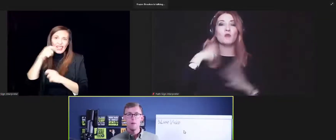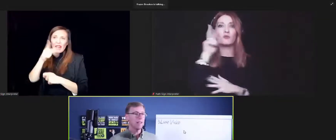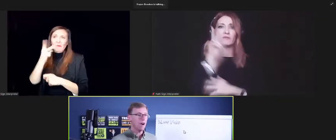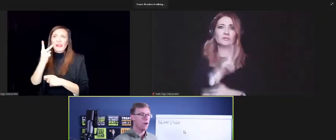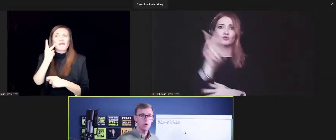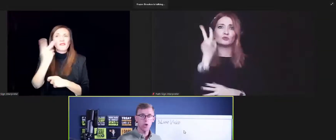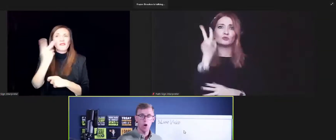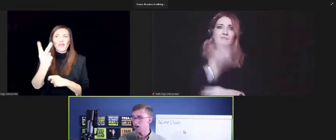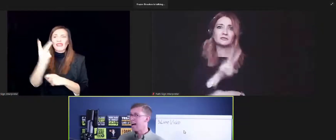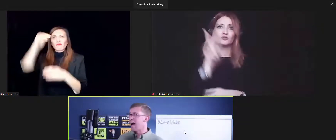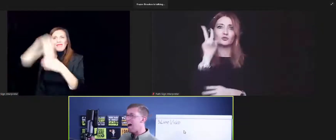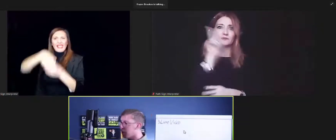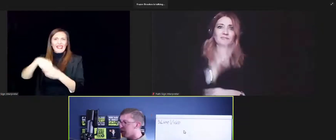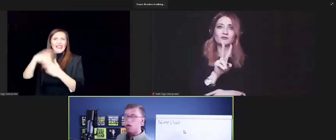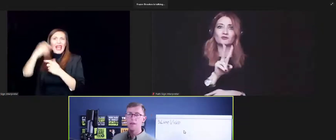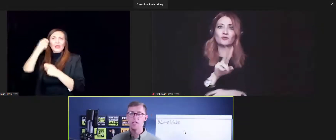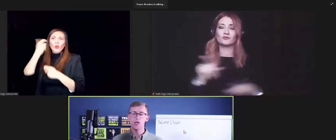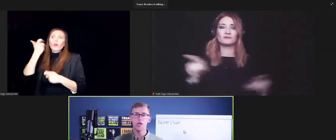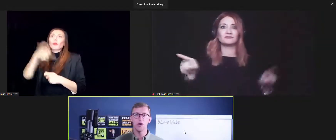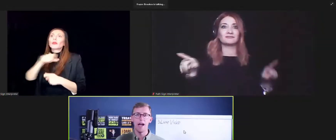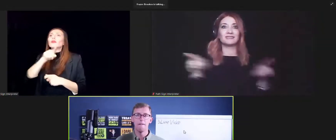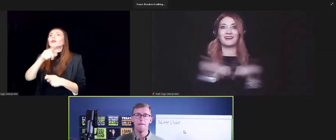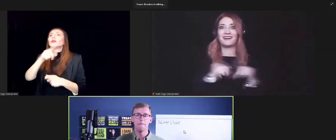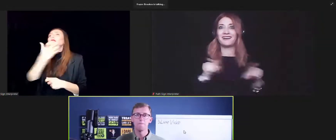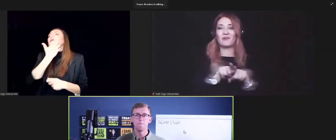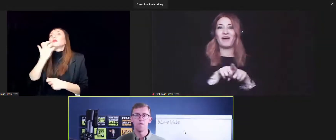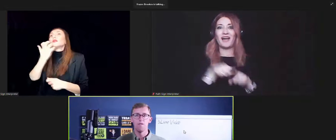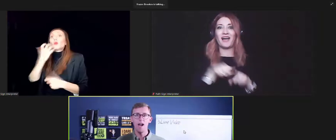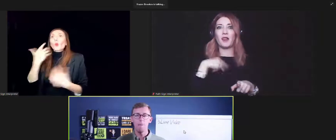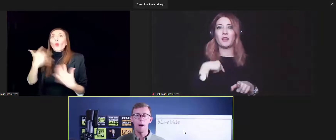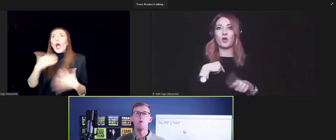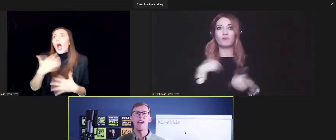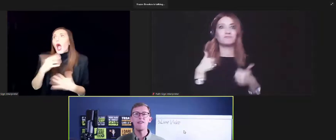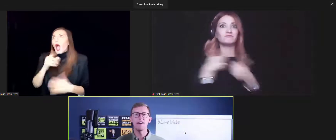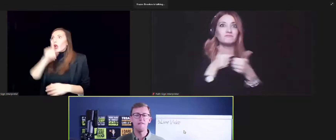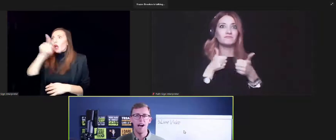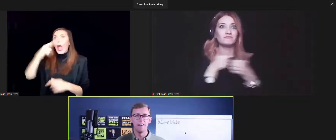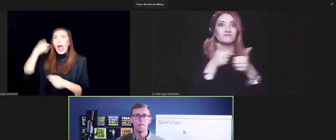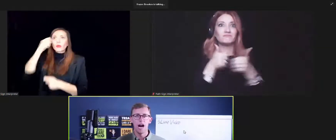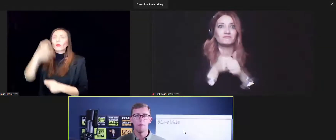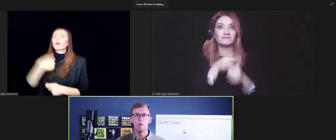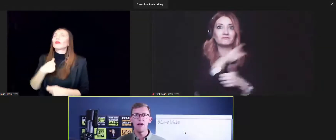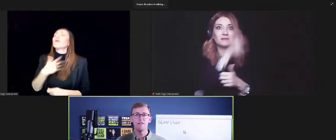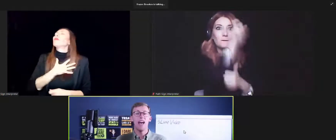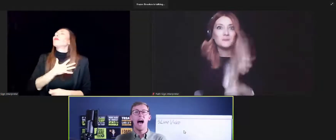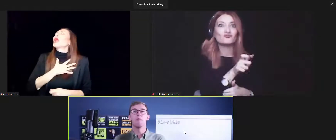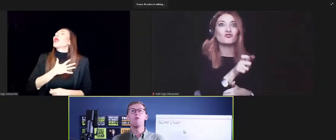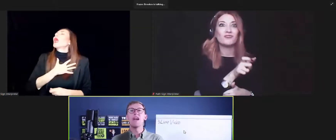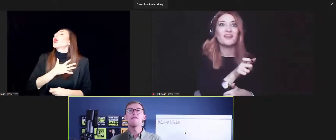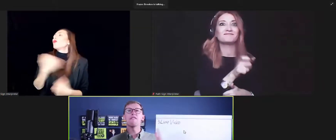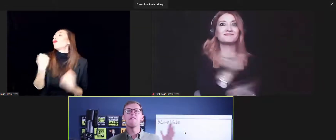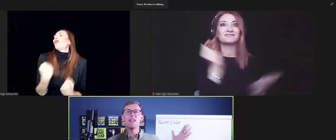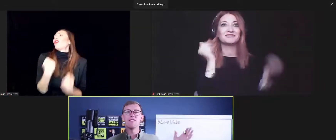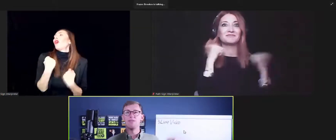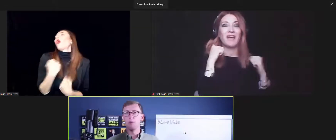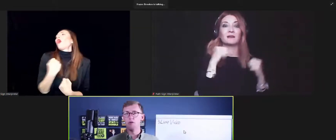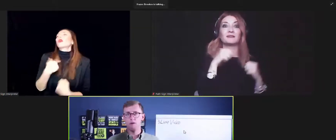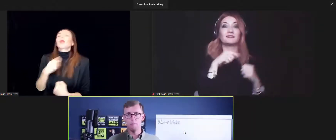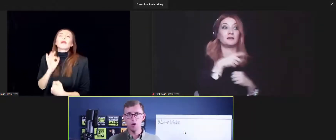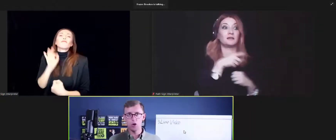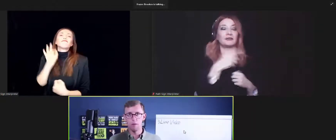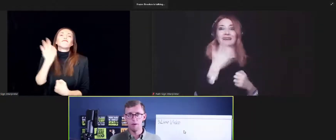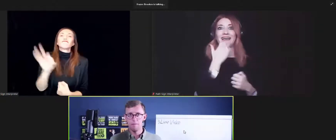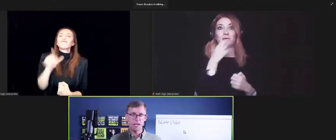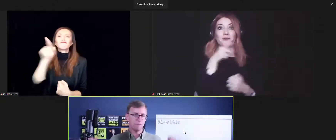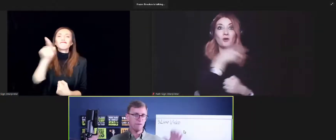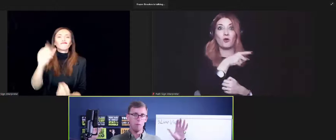bring out a new song. I want to go and listen to it. Right? I'm a raving fan. I'm a raving fan of Liverpool Football